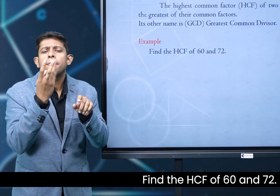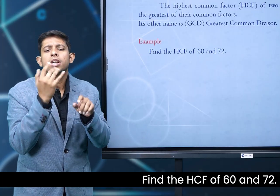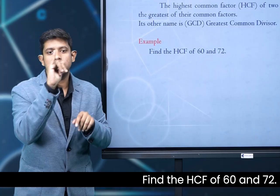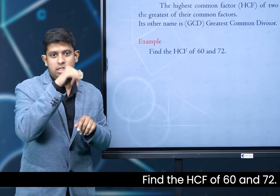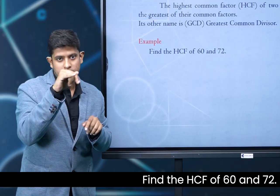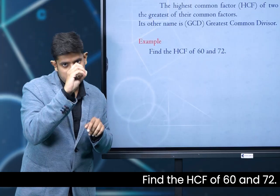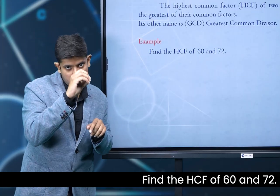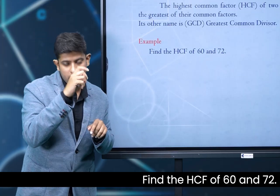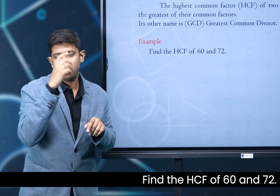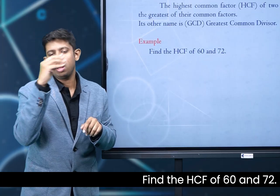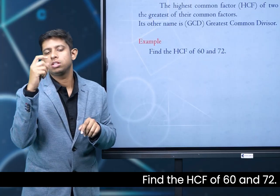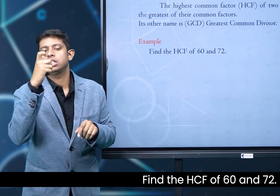72.